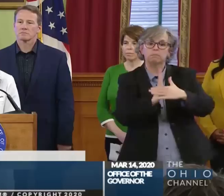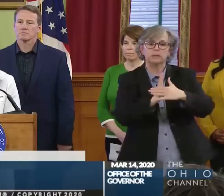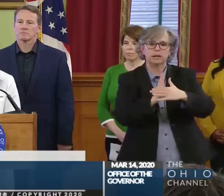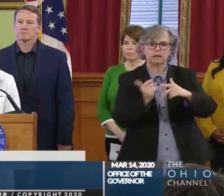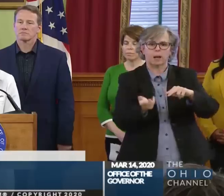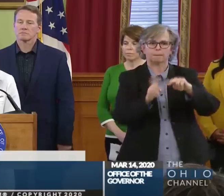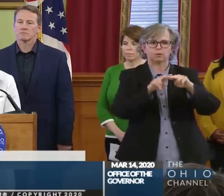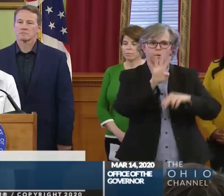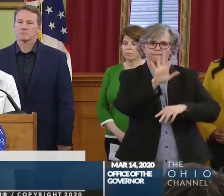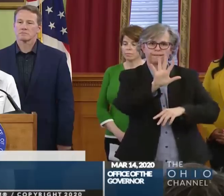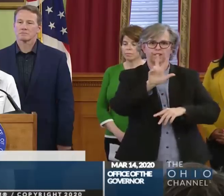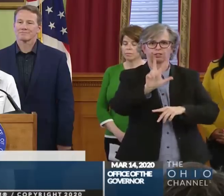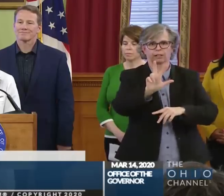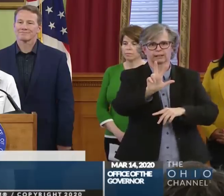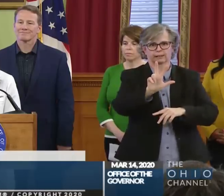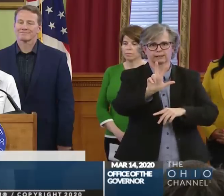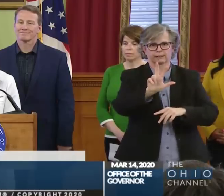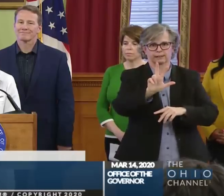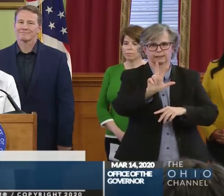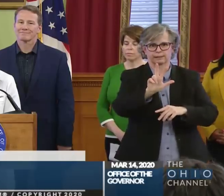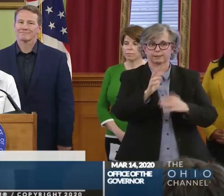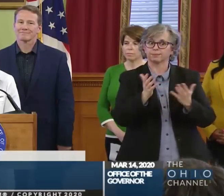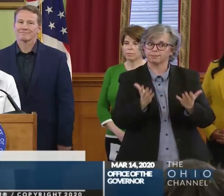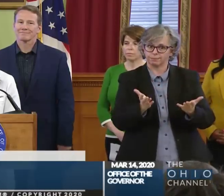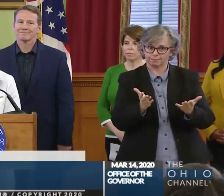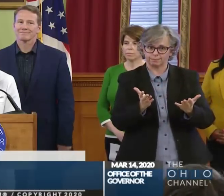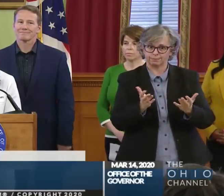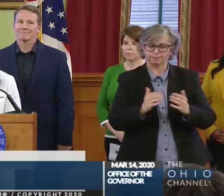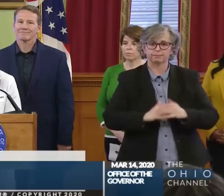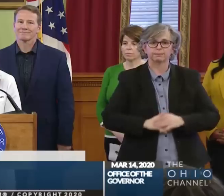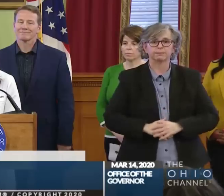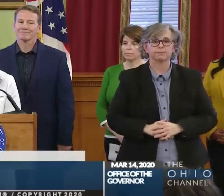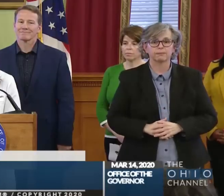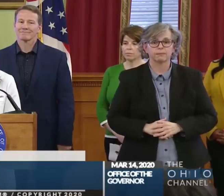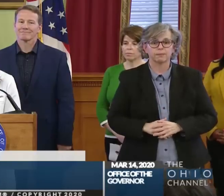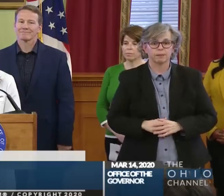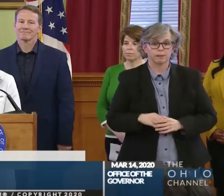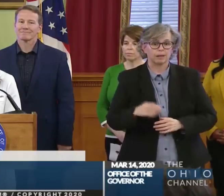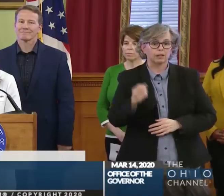age. Sex, 12 females, 14 males,